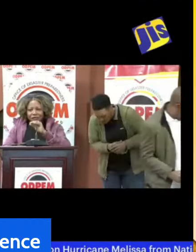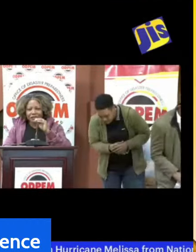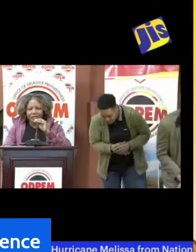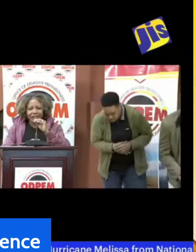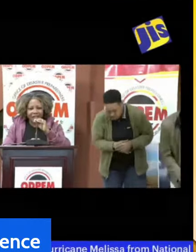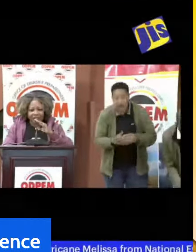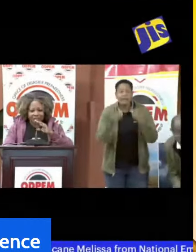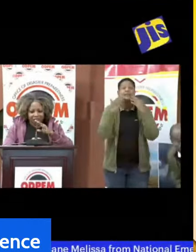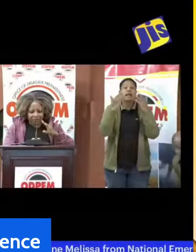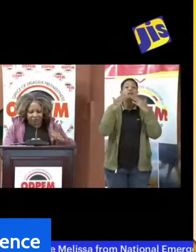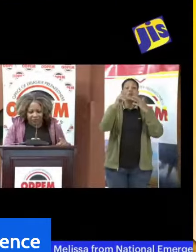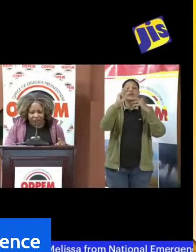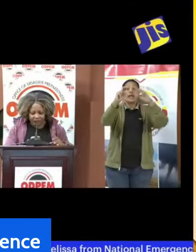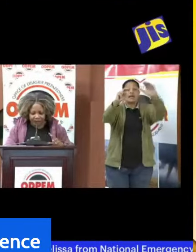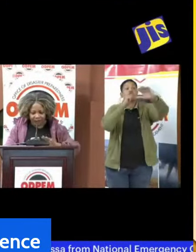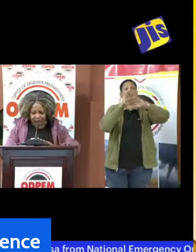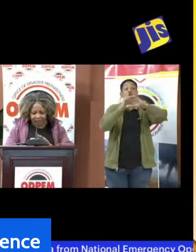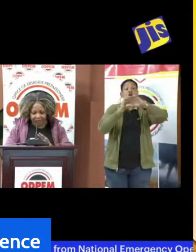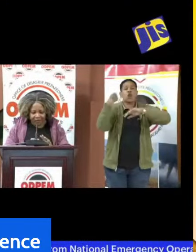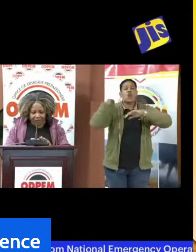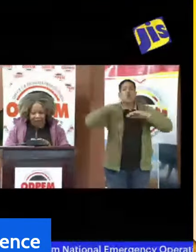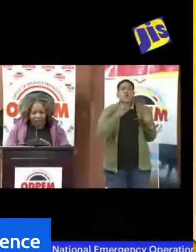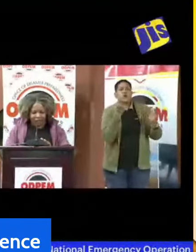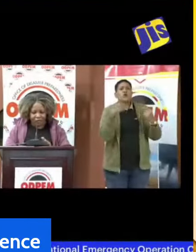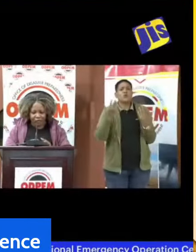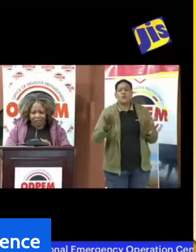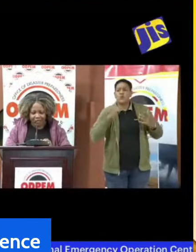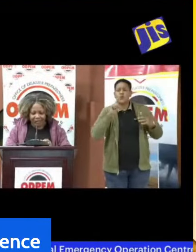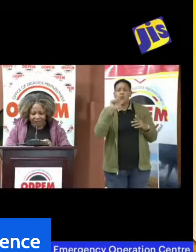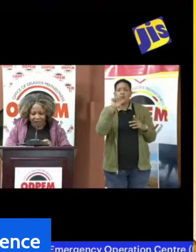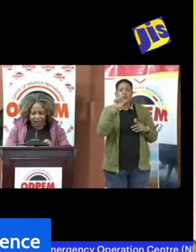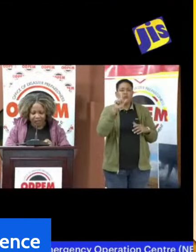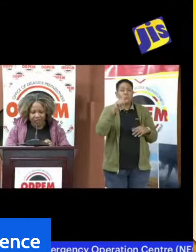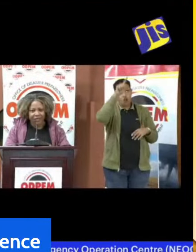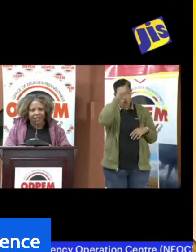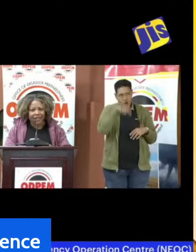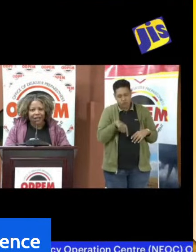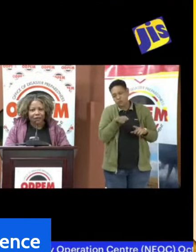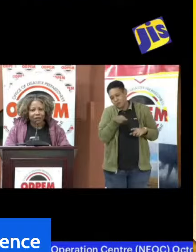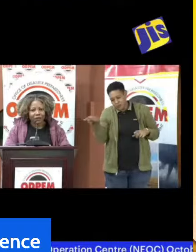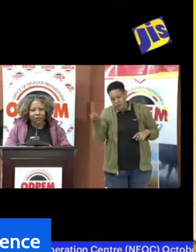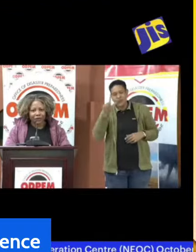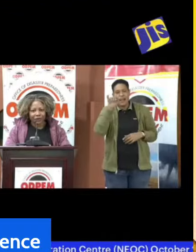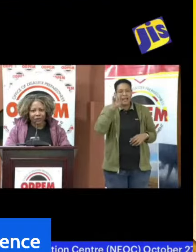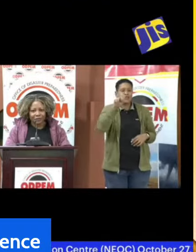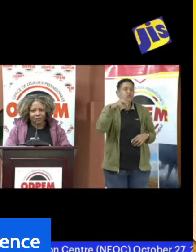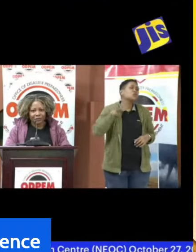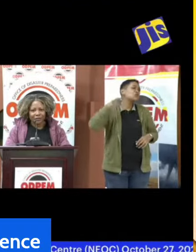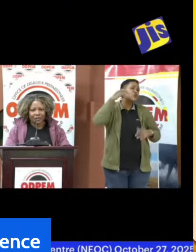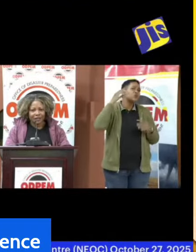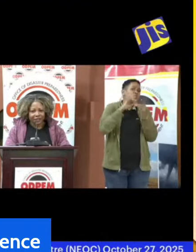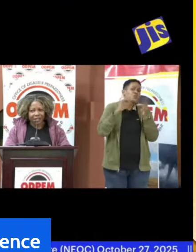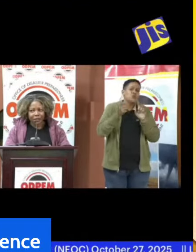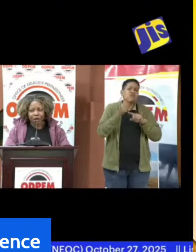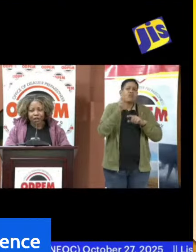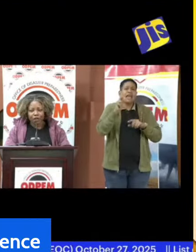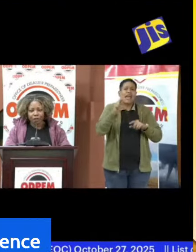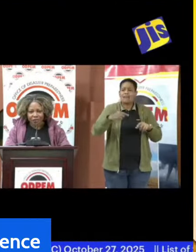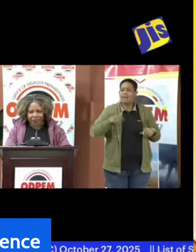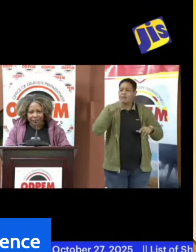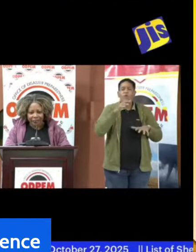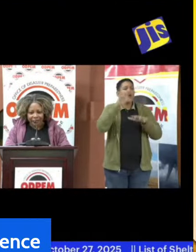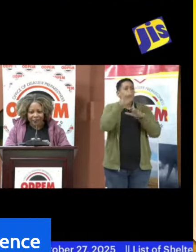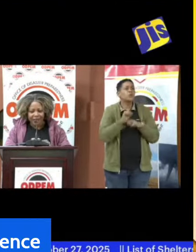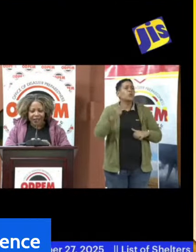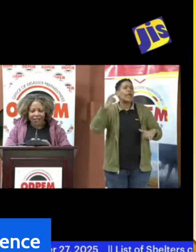Thank you, Evan. You know, earlier we were doing longitude and latitude, and we heard a word from Evan that I'm not used